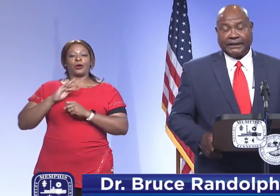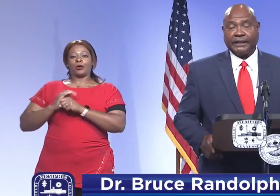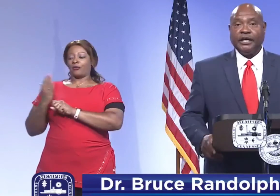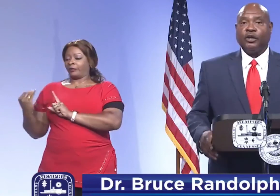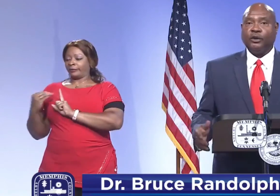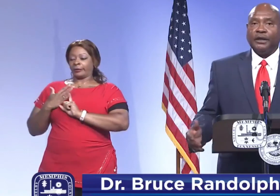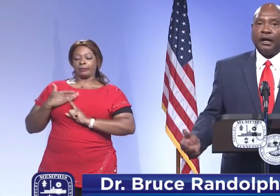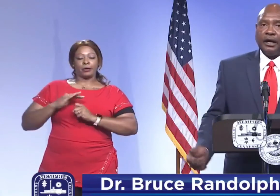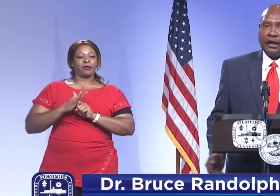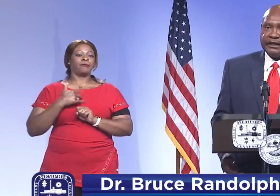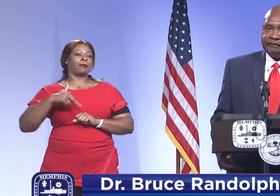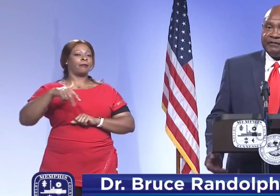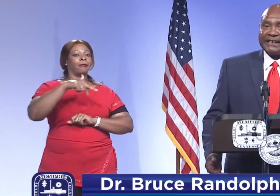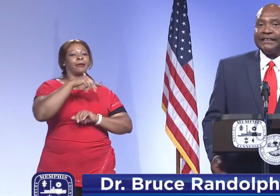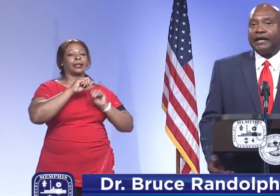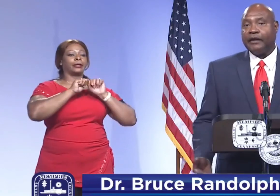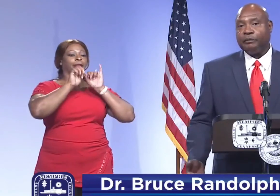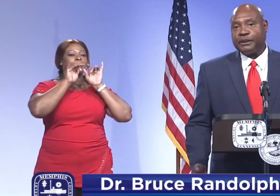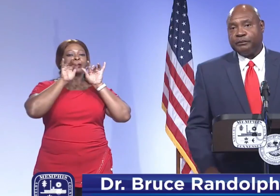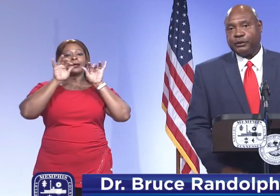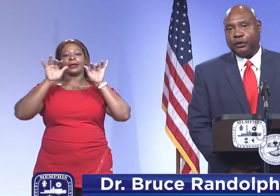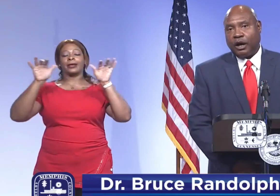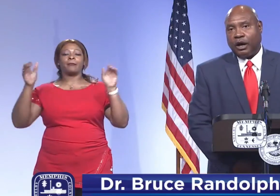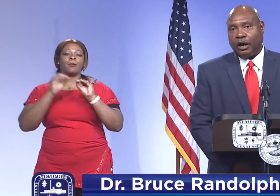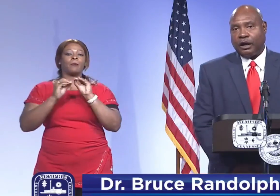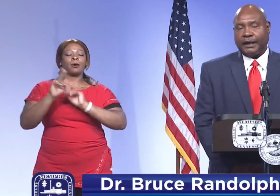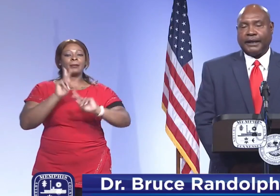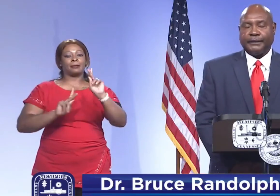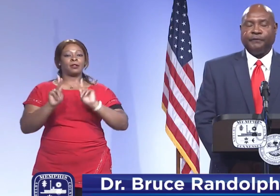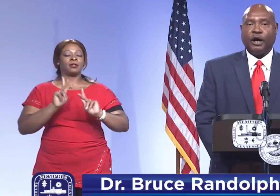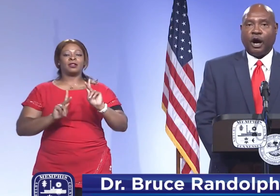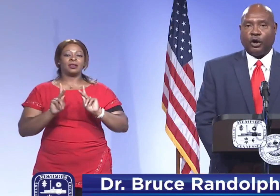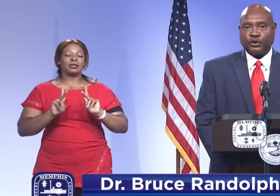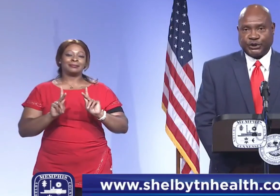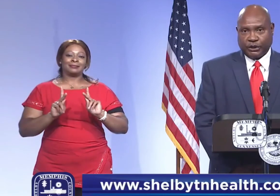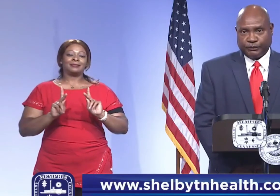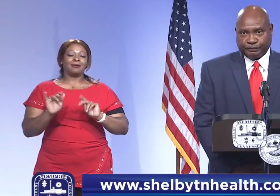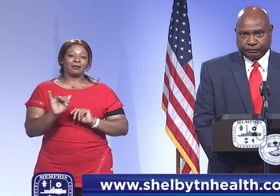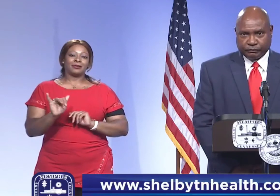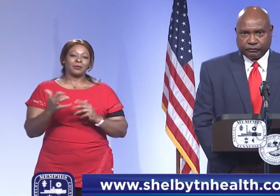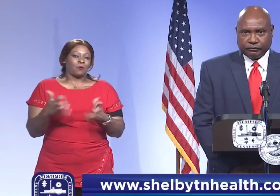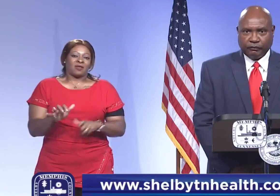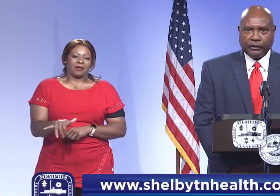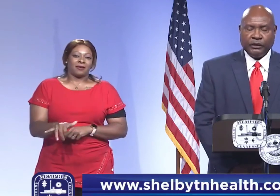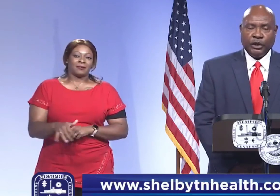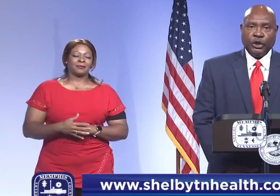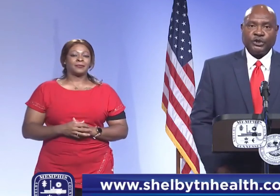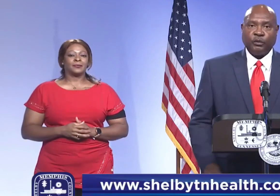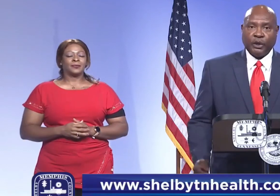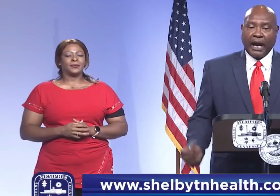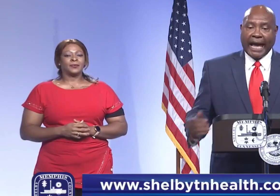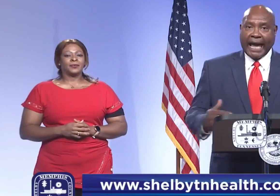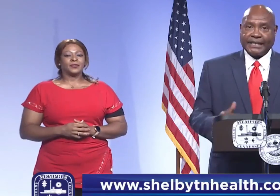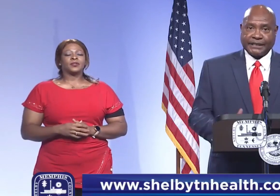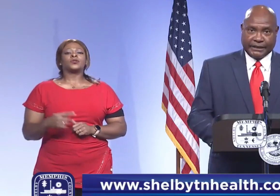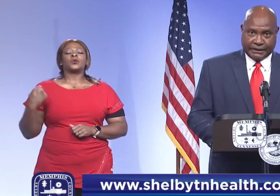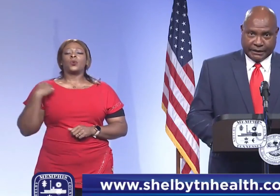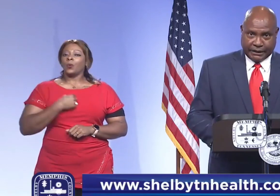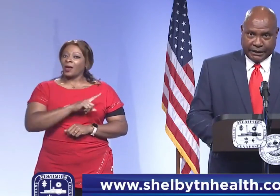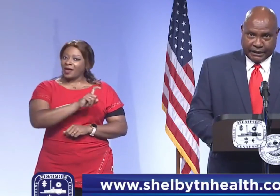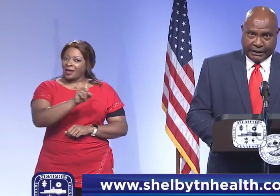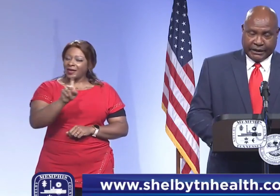infected, infecting other people also. So we are